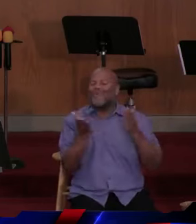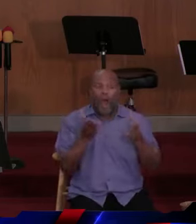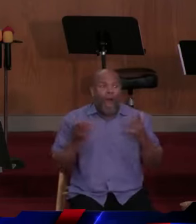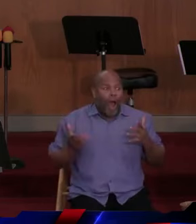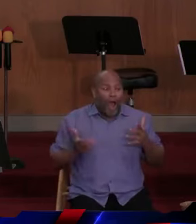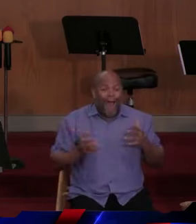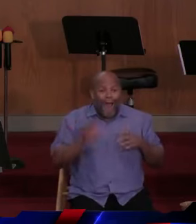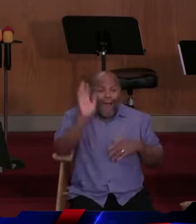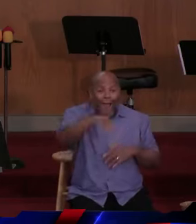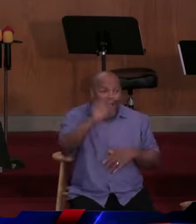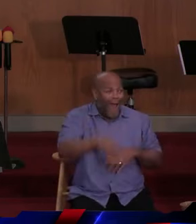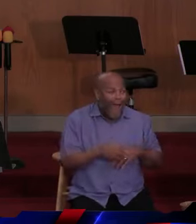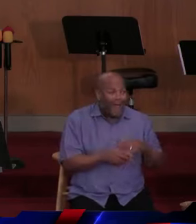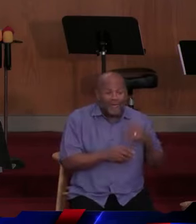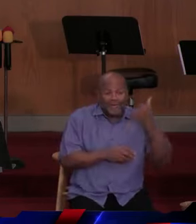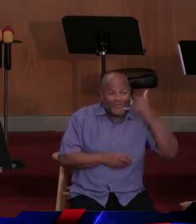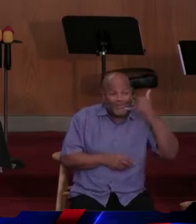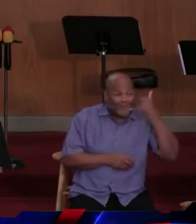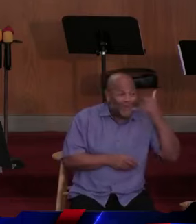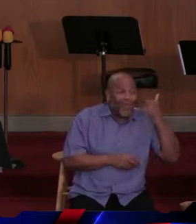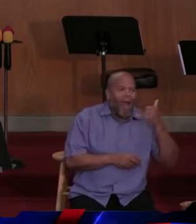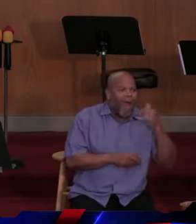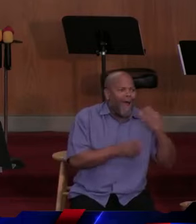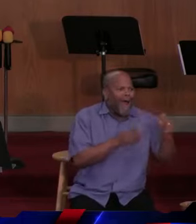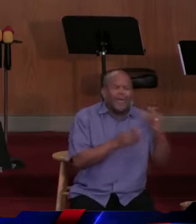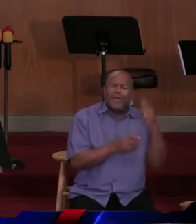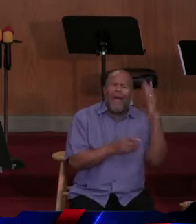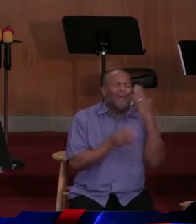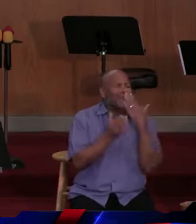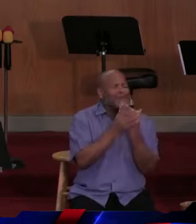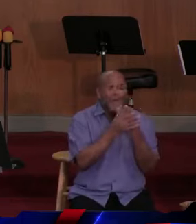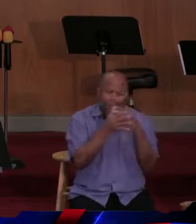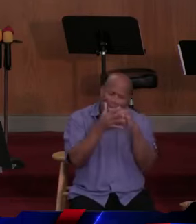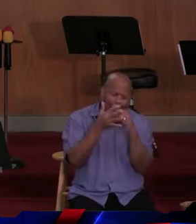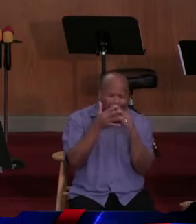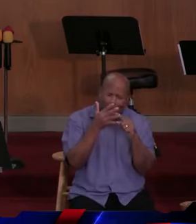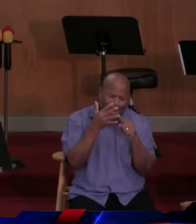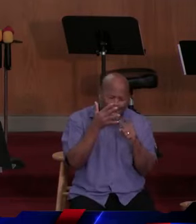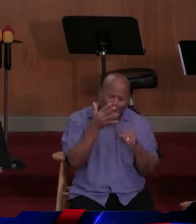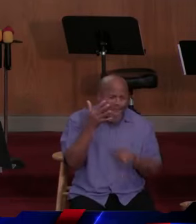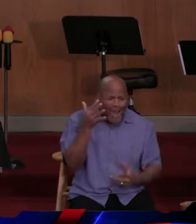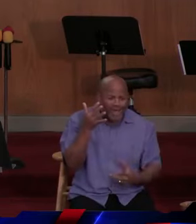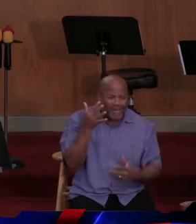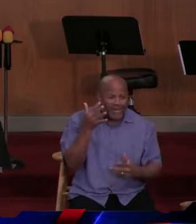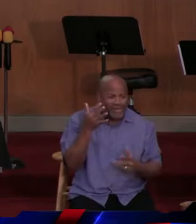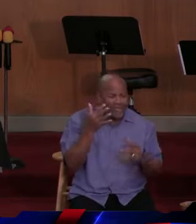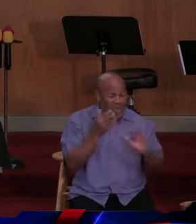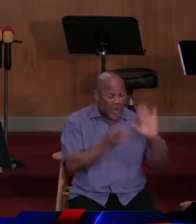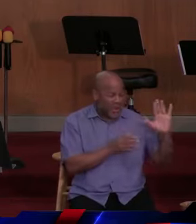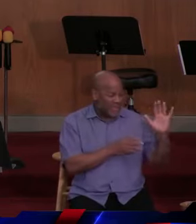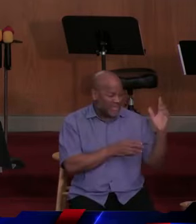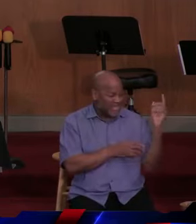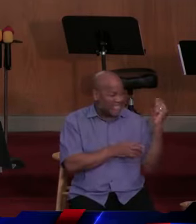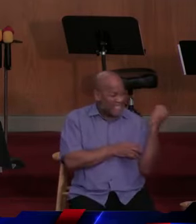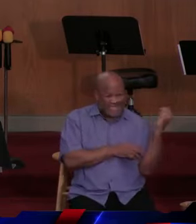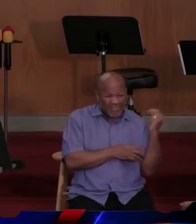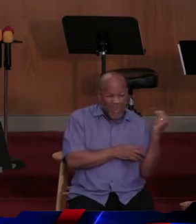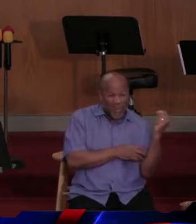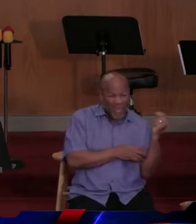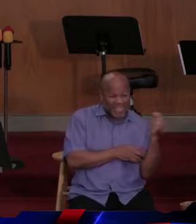been, but she didn't make it to testimony service, and then you try to tell her testimony? That dog don't have no